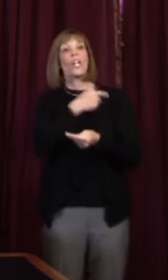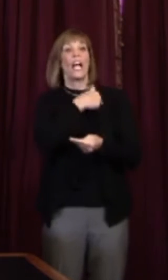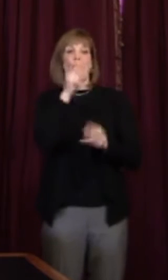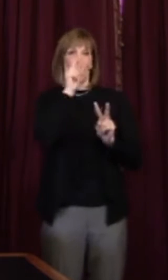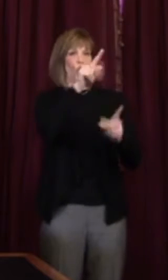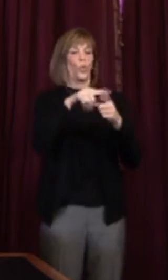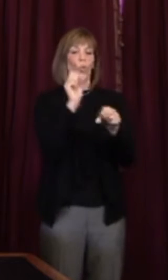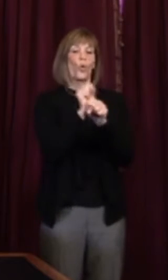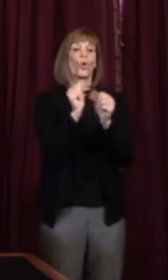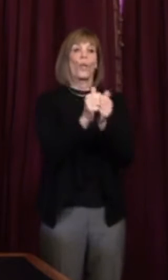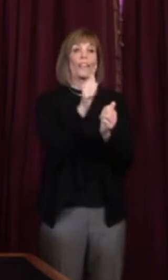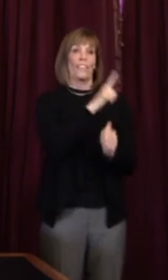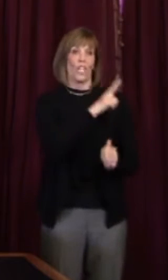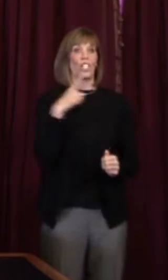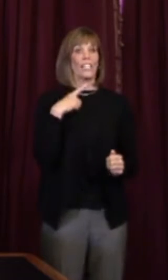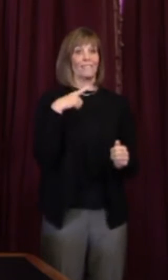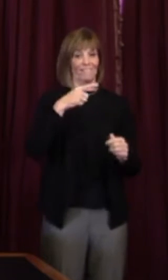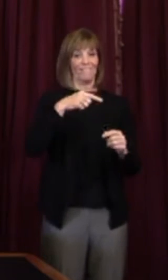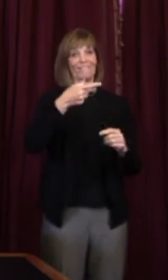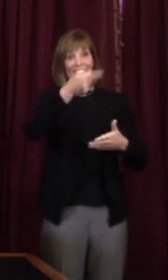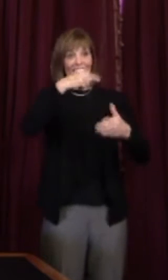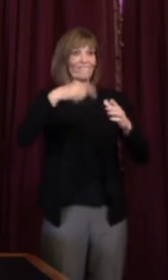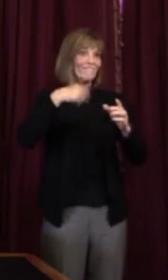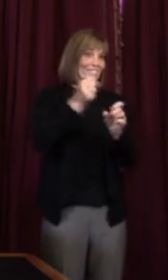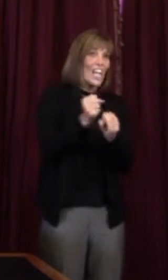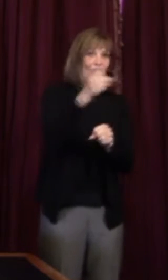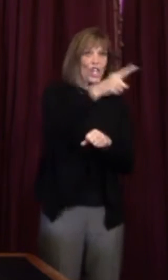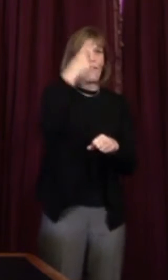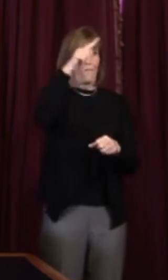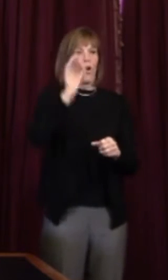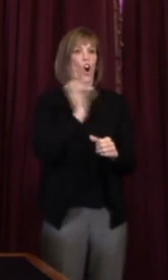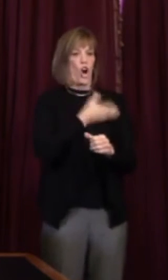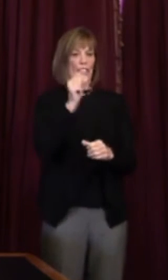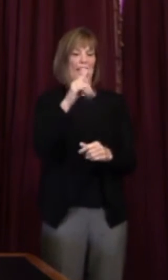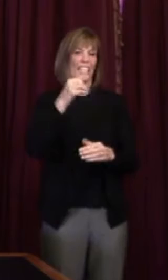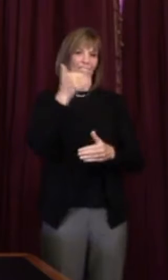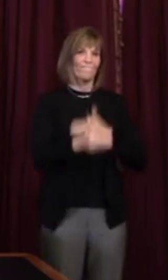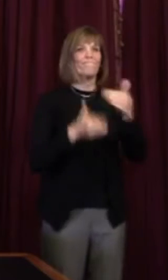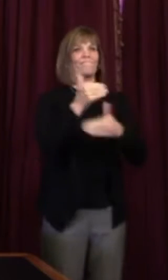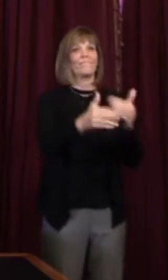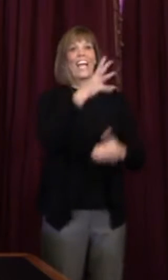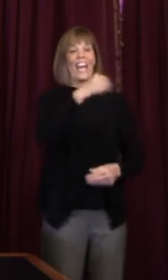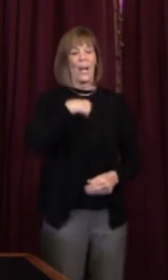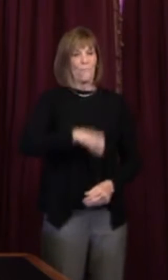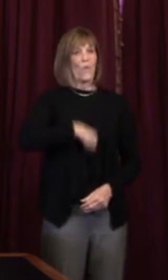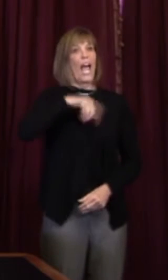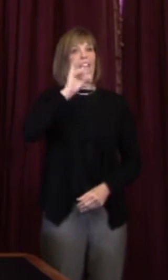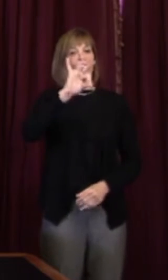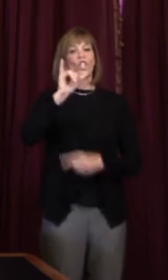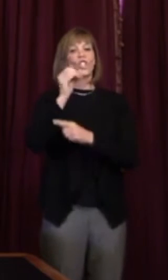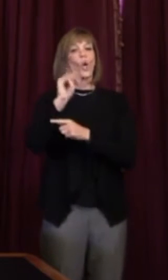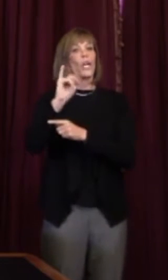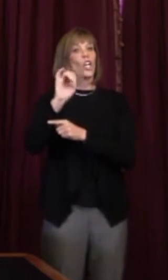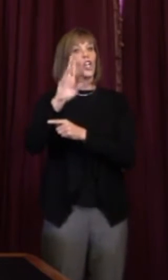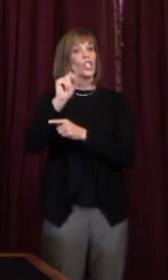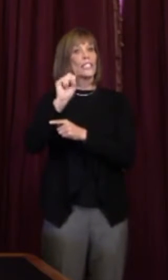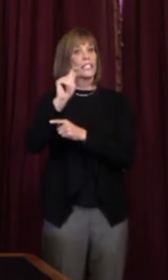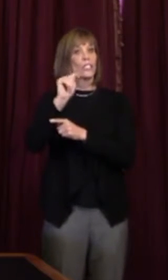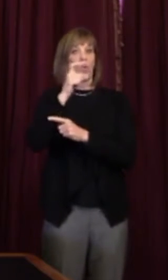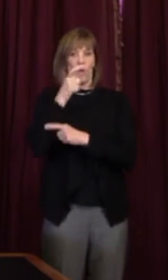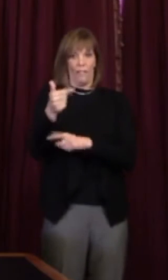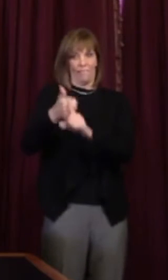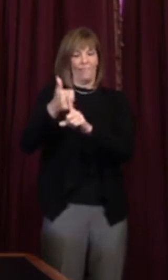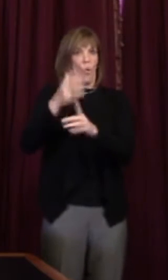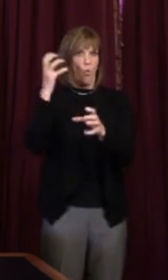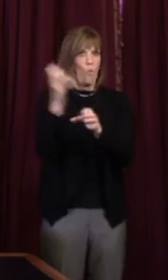forward. At the federal level, I'm proud that my good friend Joni Ernst, who won one of the most